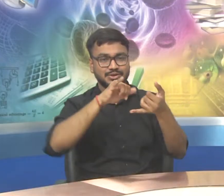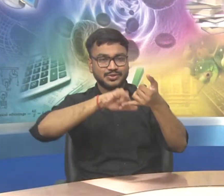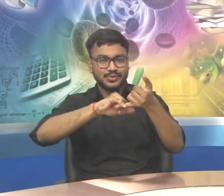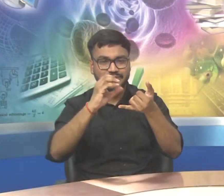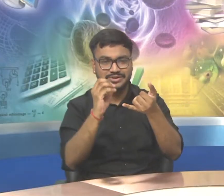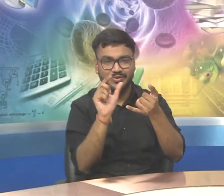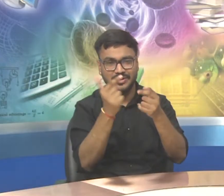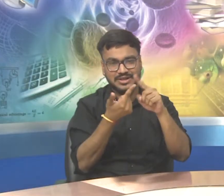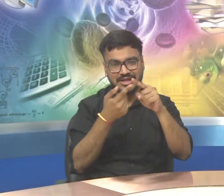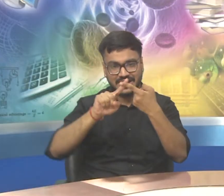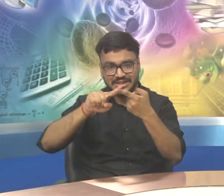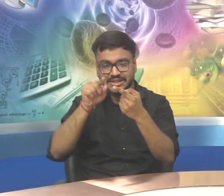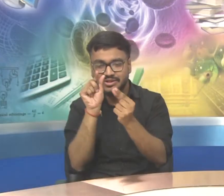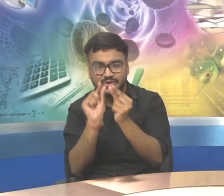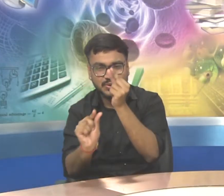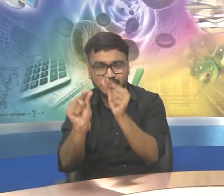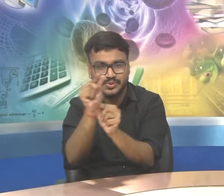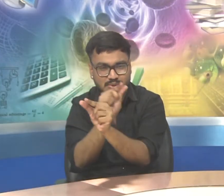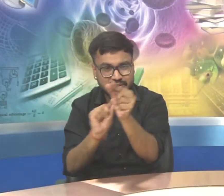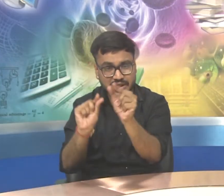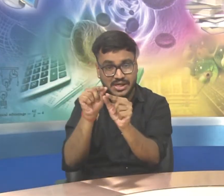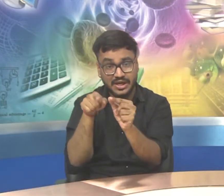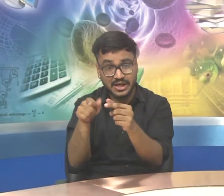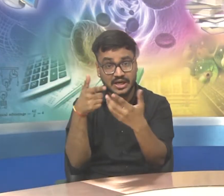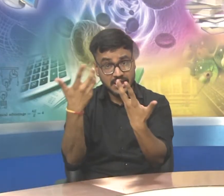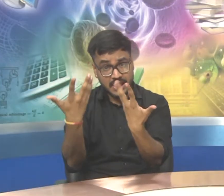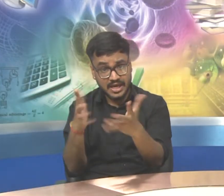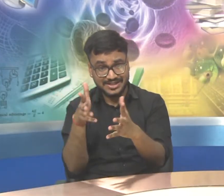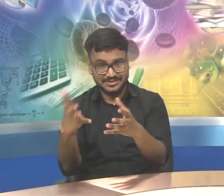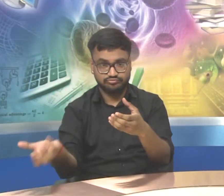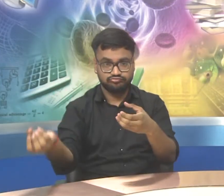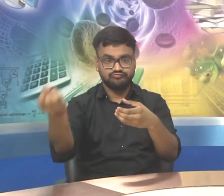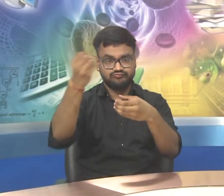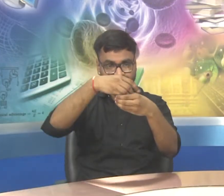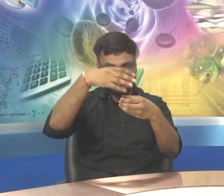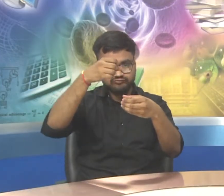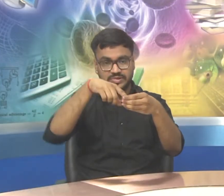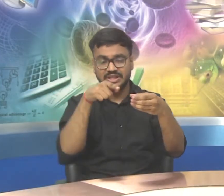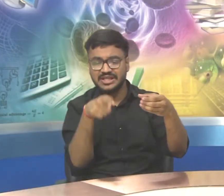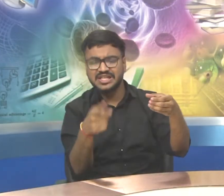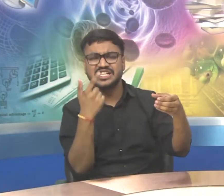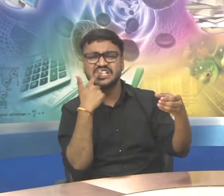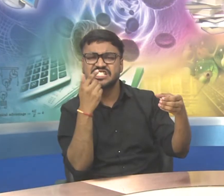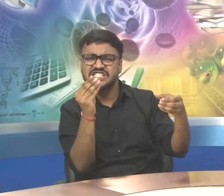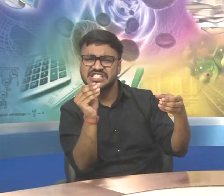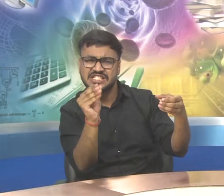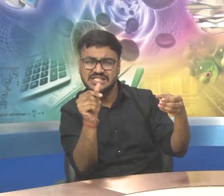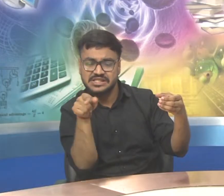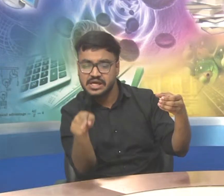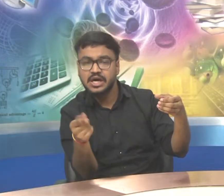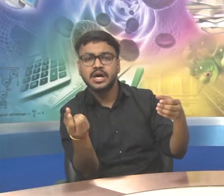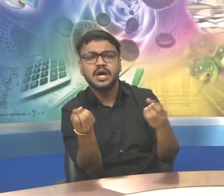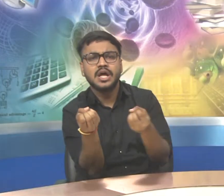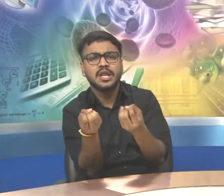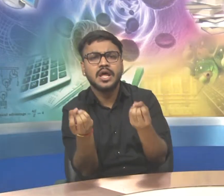which becomes from salt and water. Solute, it means